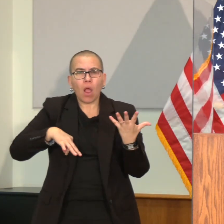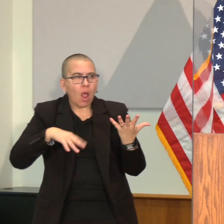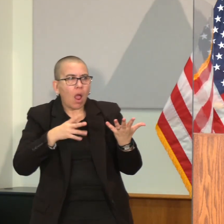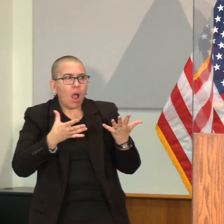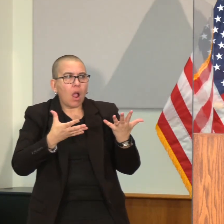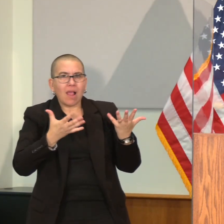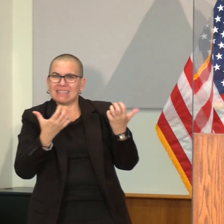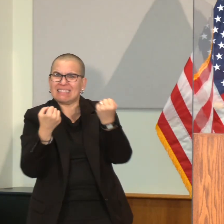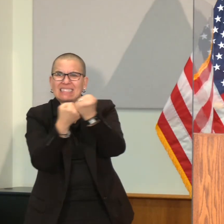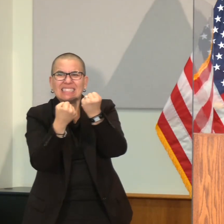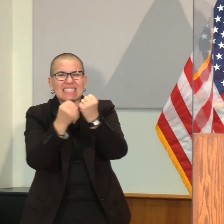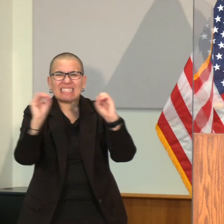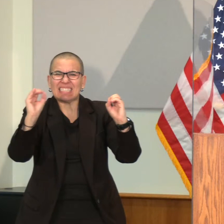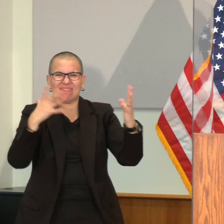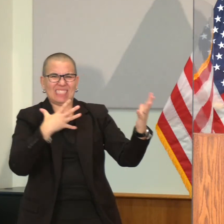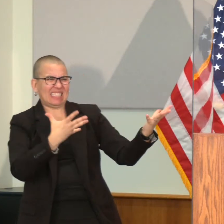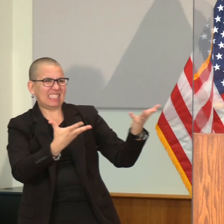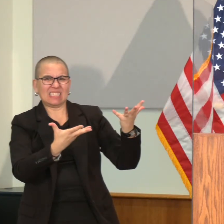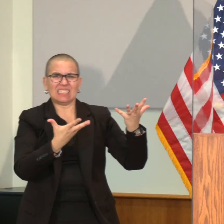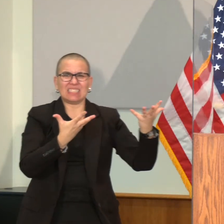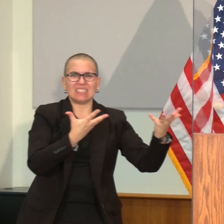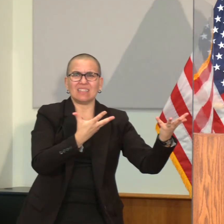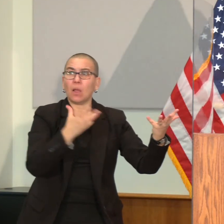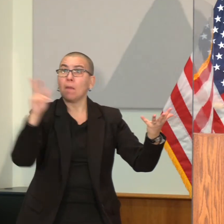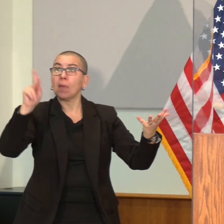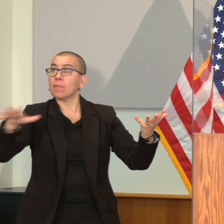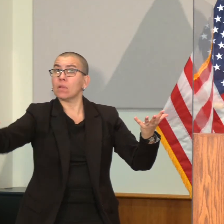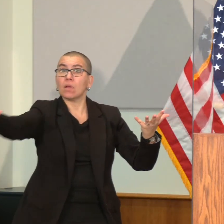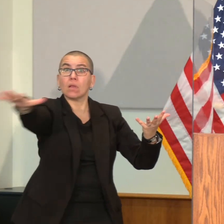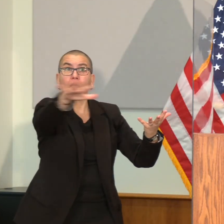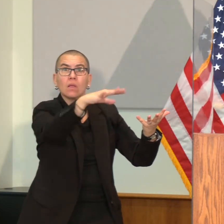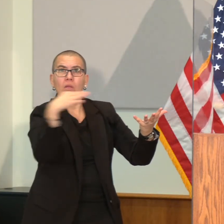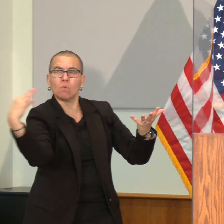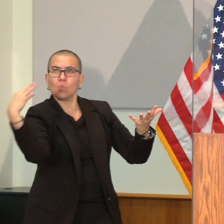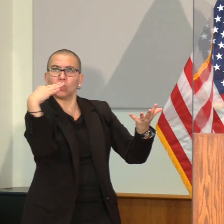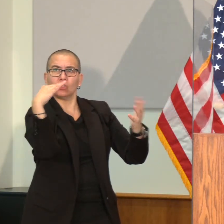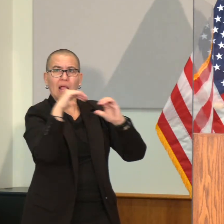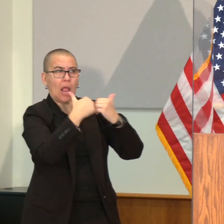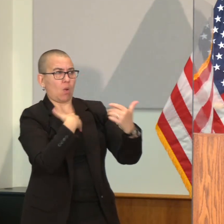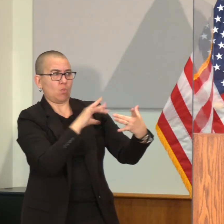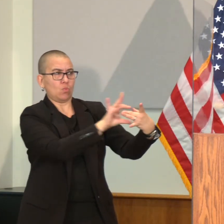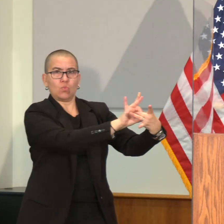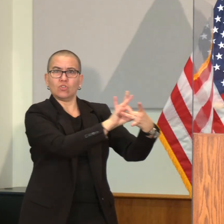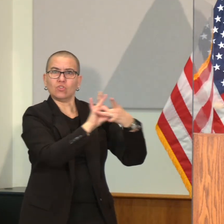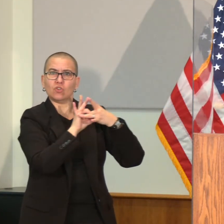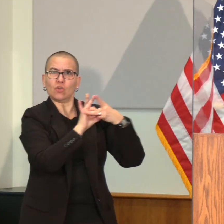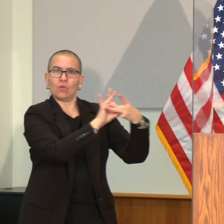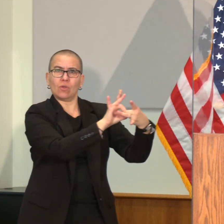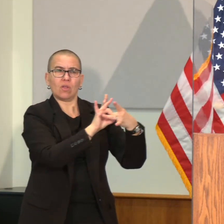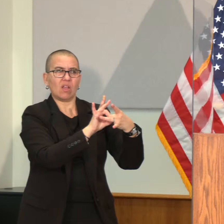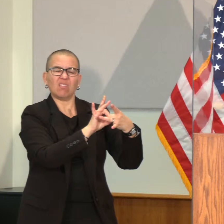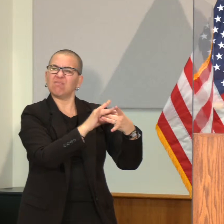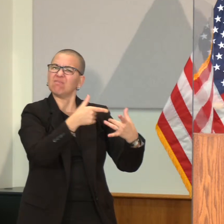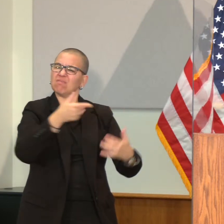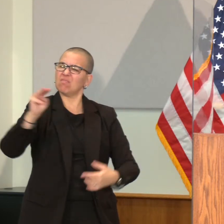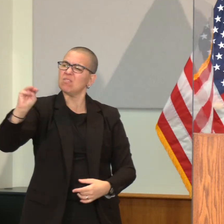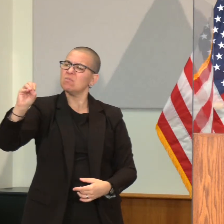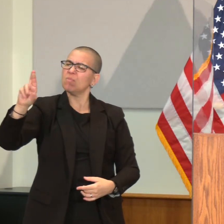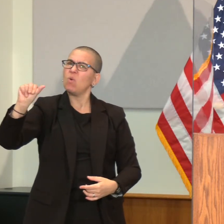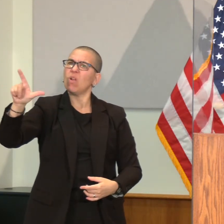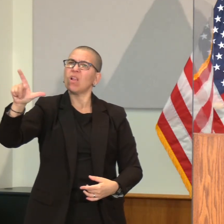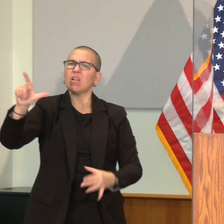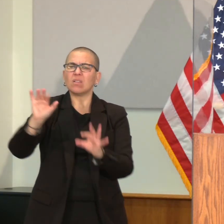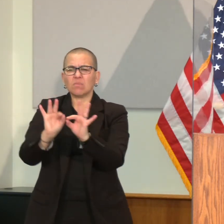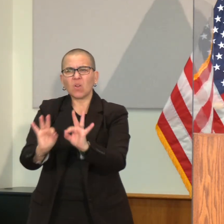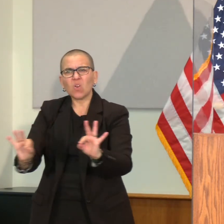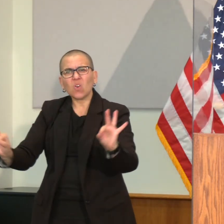the fact that Minnesotans are watching and they're watching us. And there's a moral imperative for us to do something, and it is going to take people to step out of a